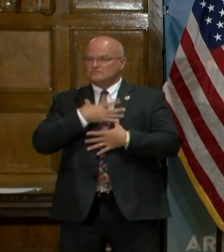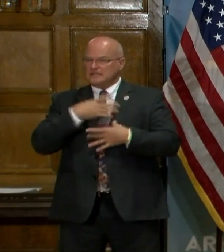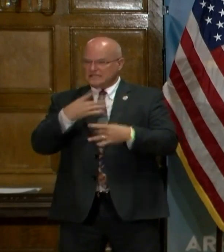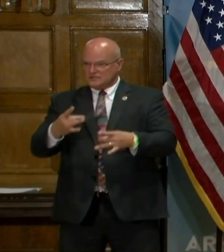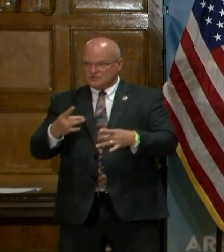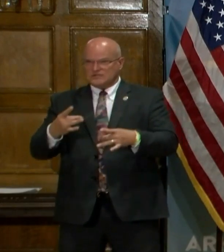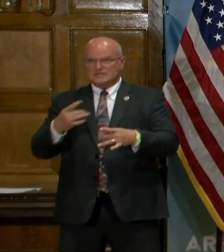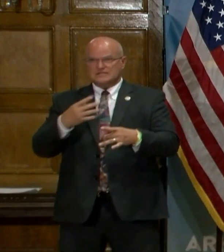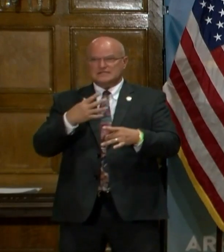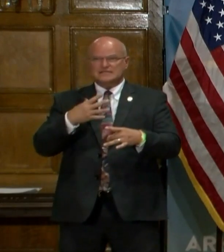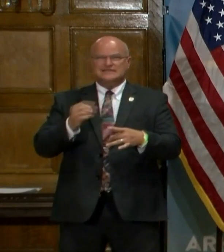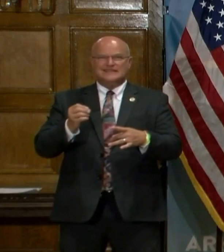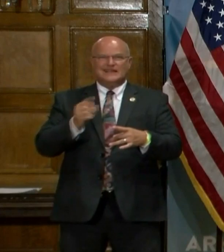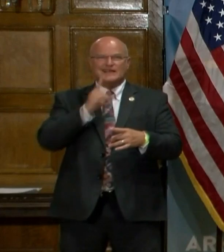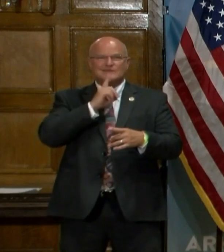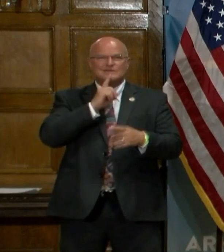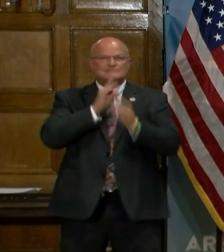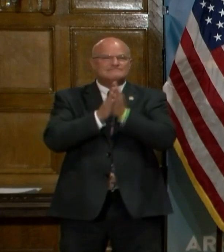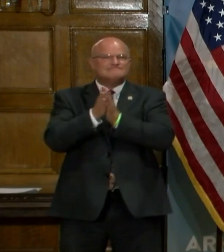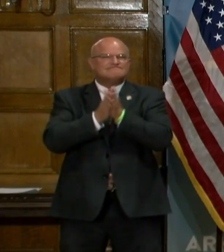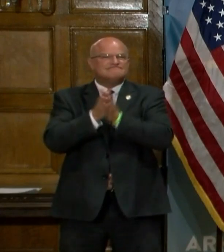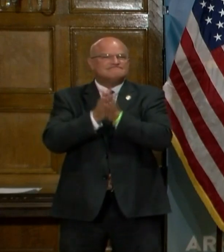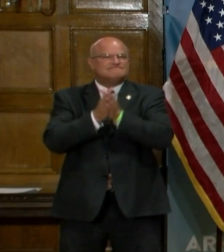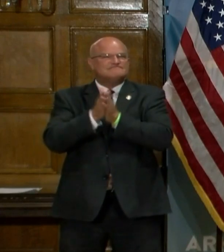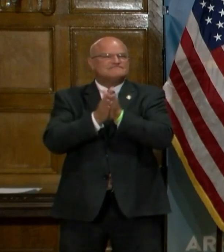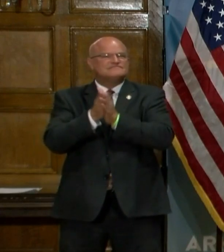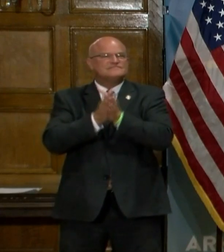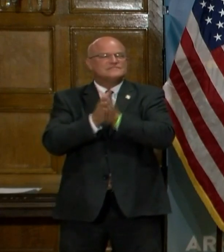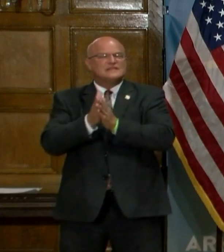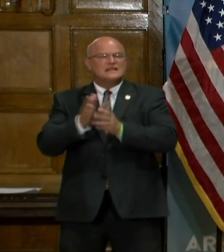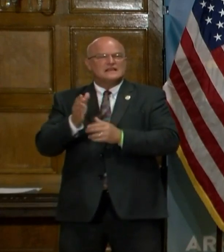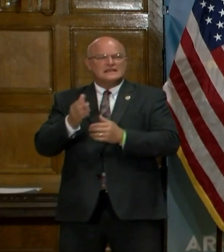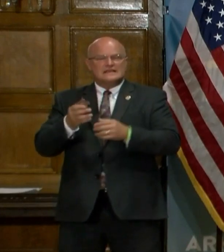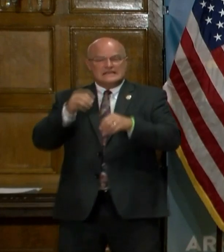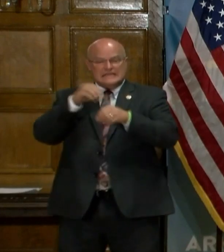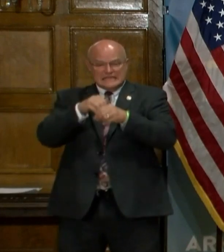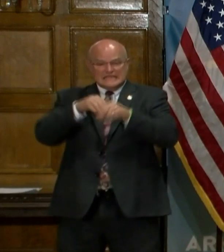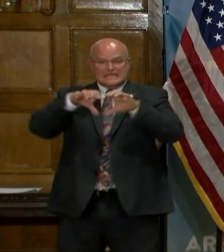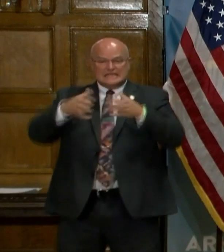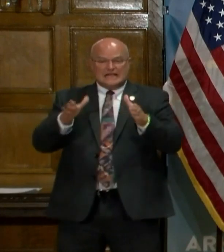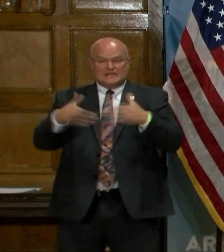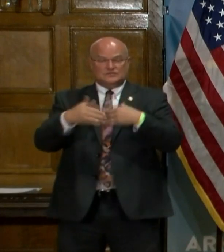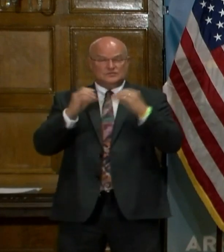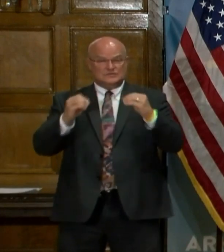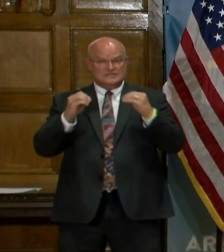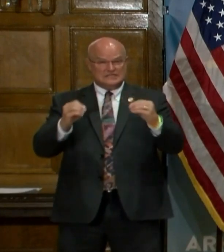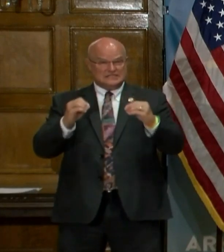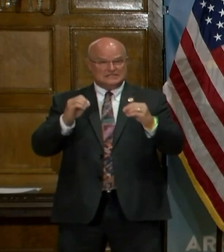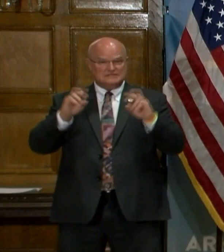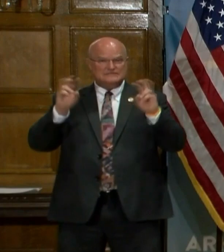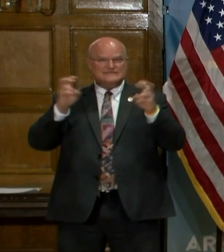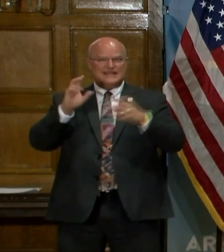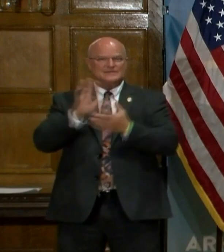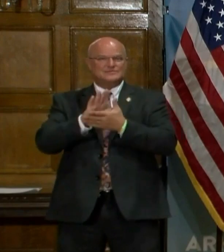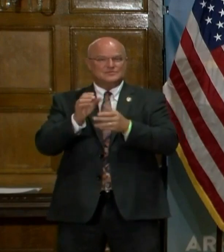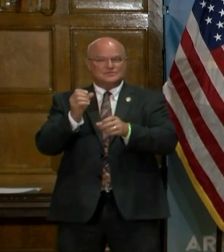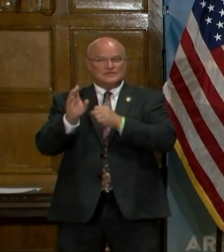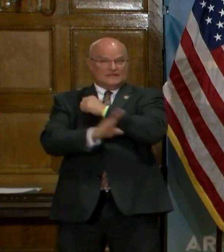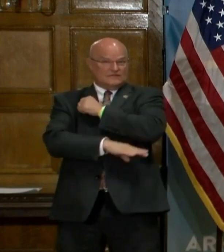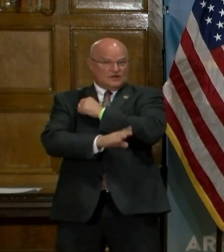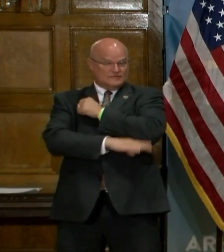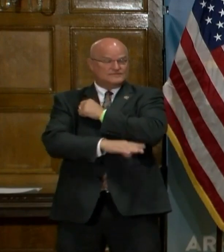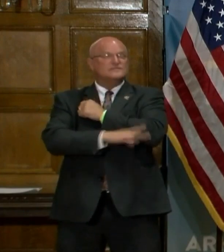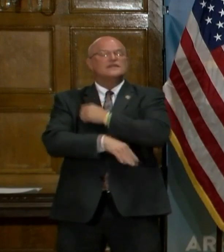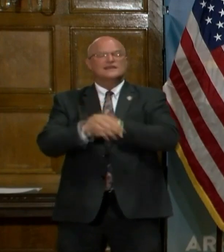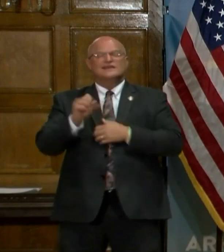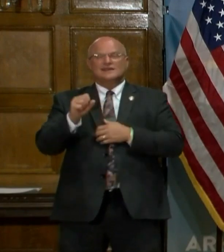interest and really enthusiasm for in-classroom instruction type school next year.